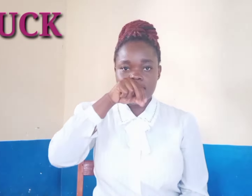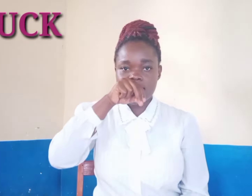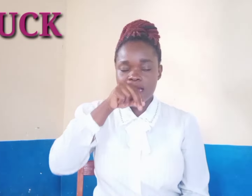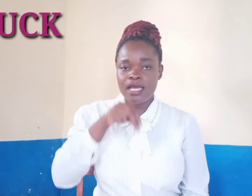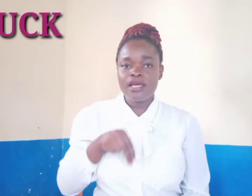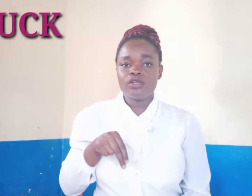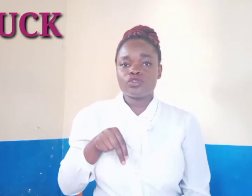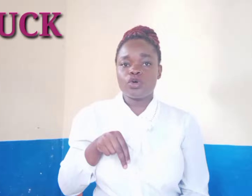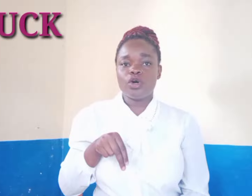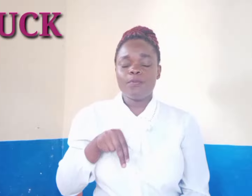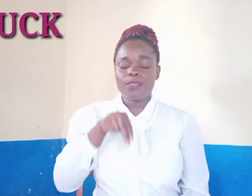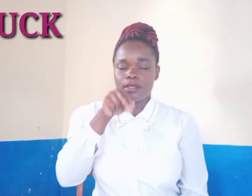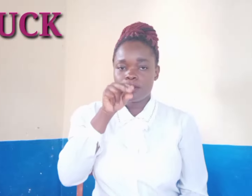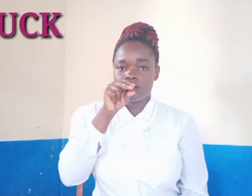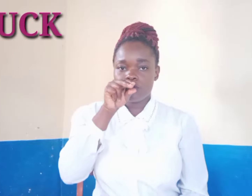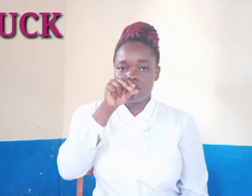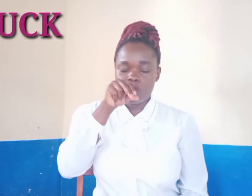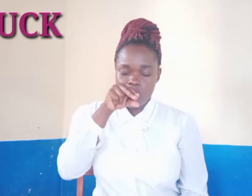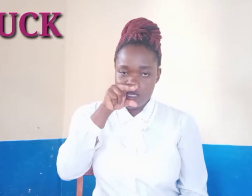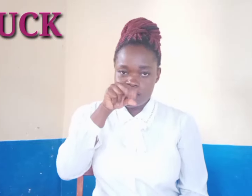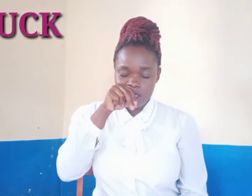Duck. So do duck.